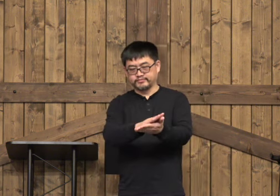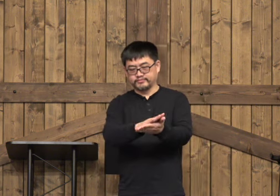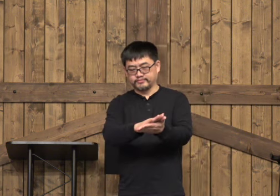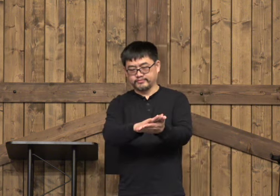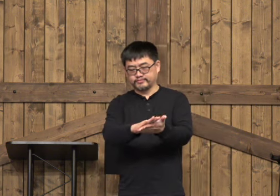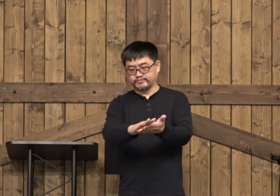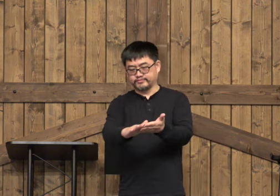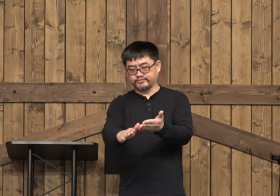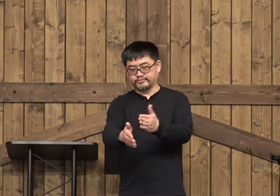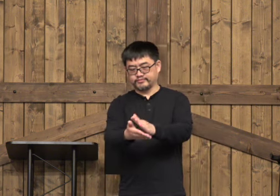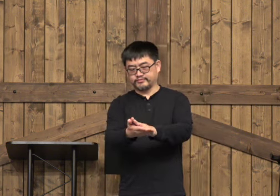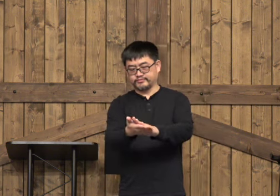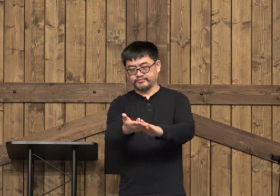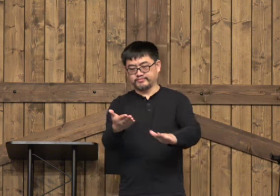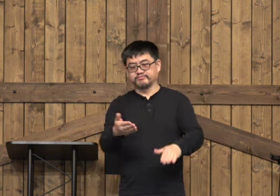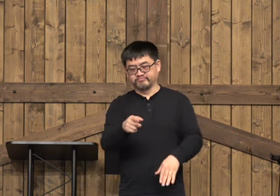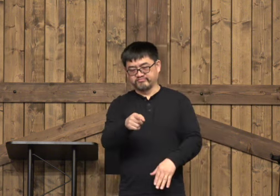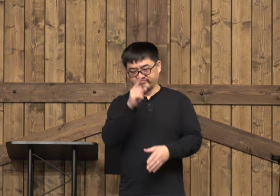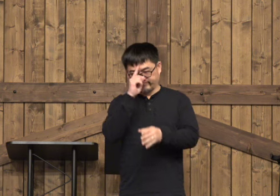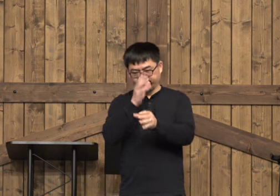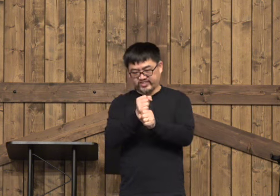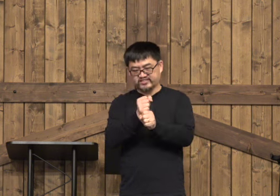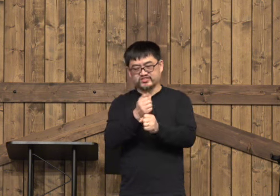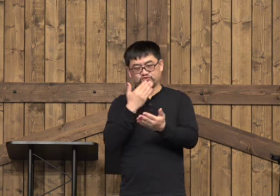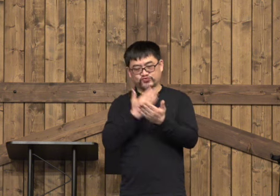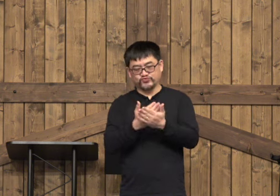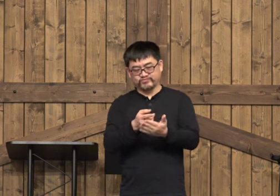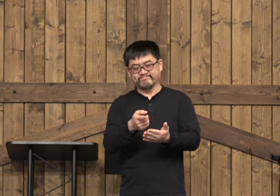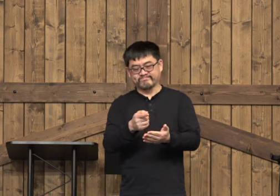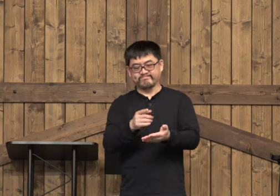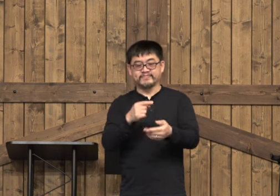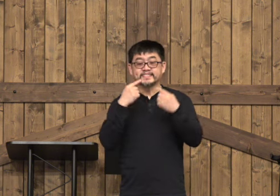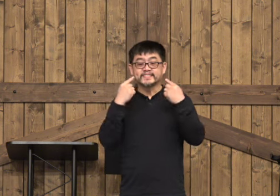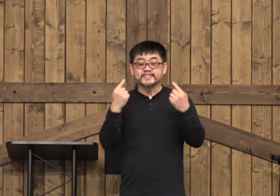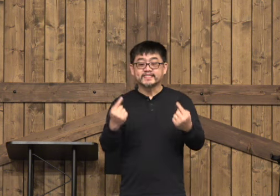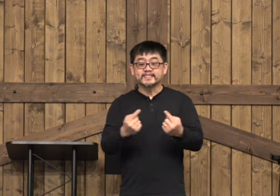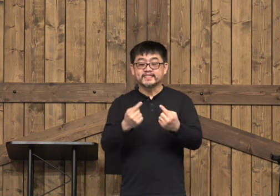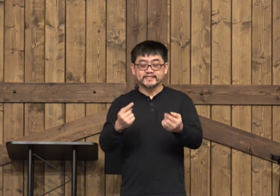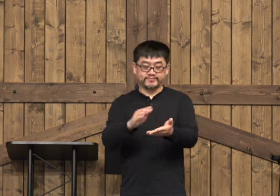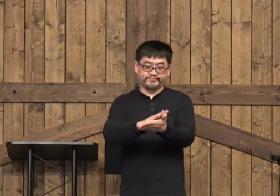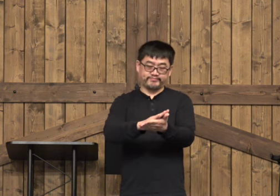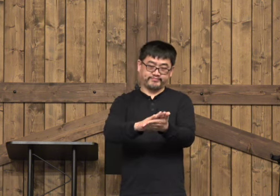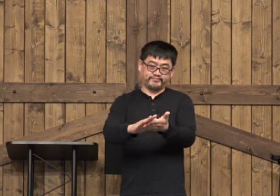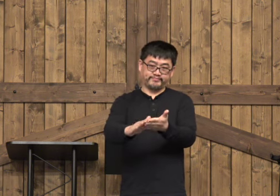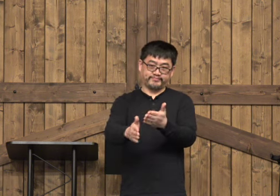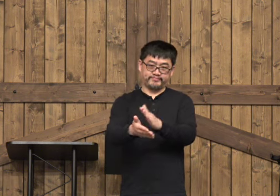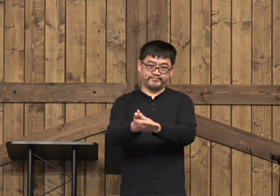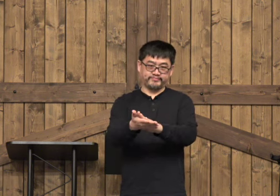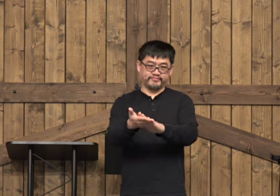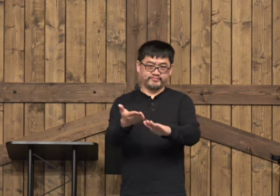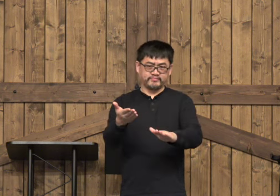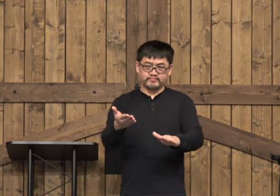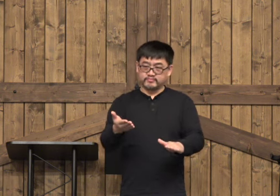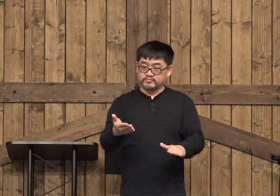forgiven. He didn't tell them that he was forgiven. He said if you believe your sins. You'll be forgiven.